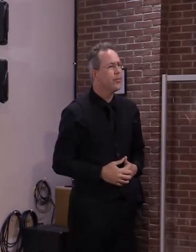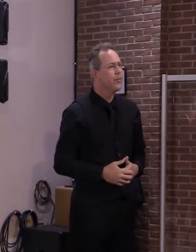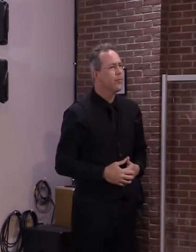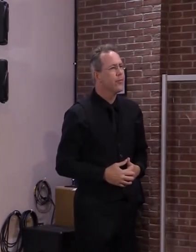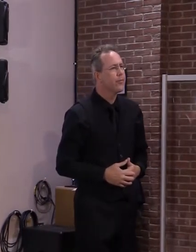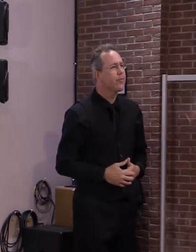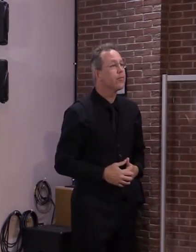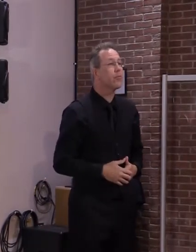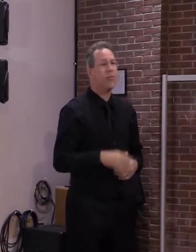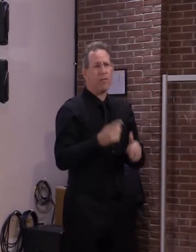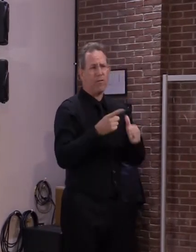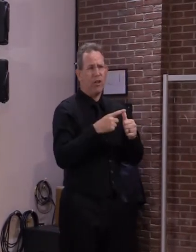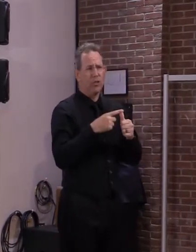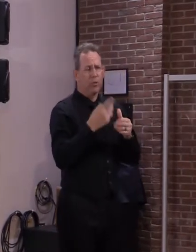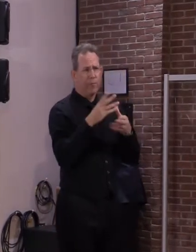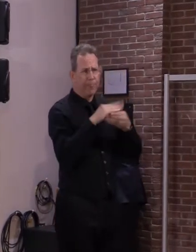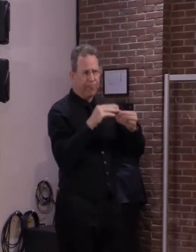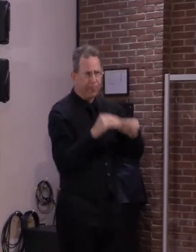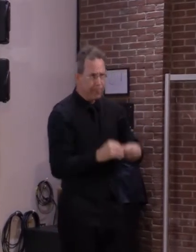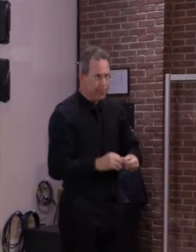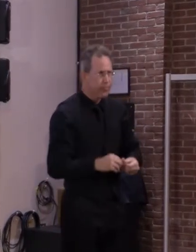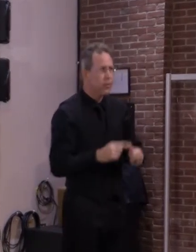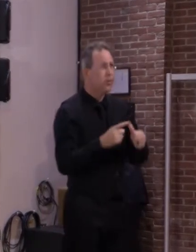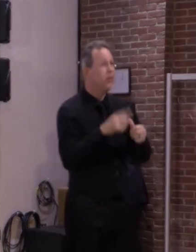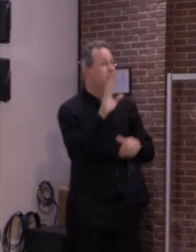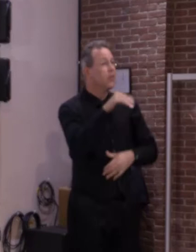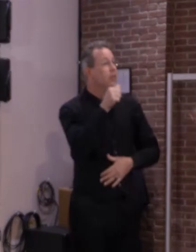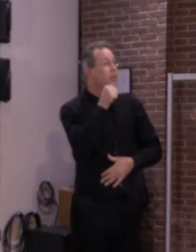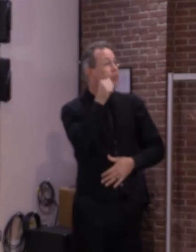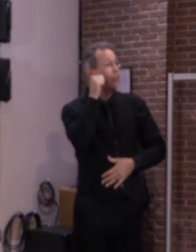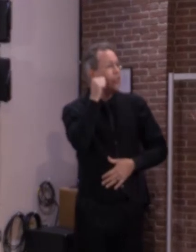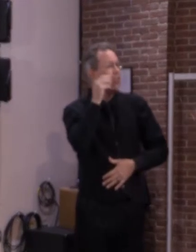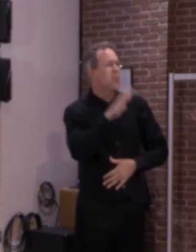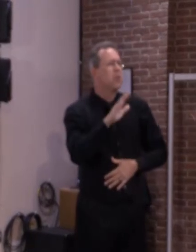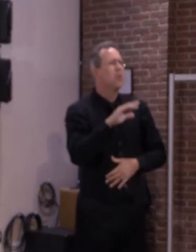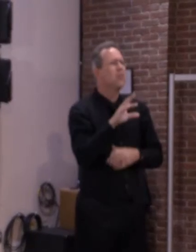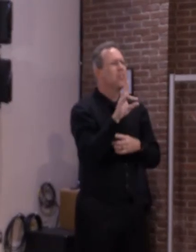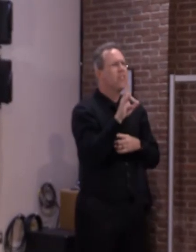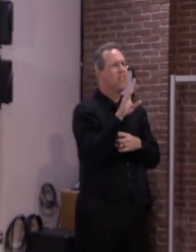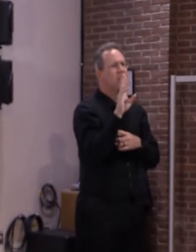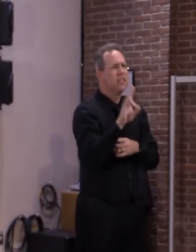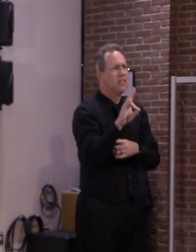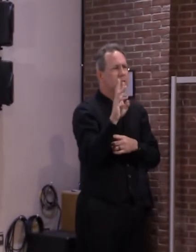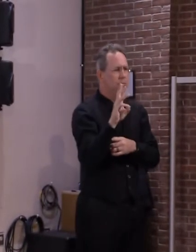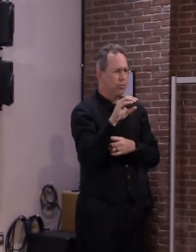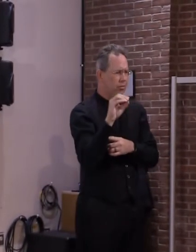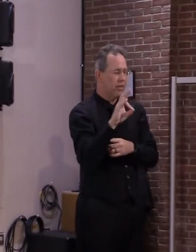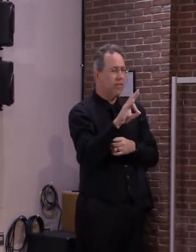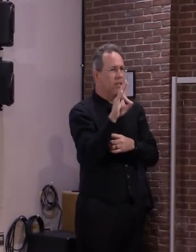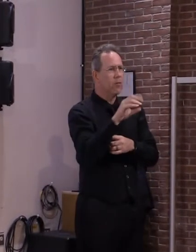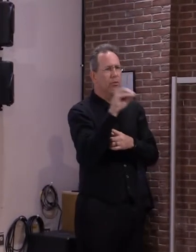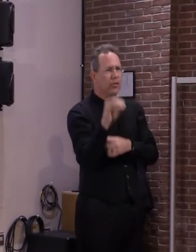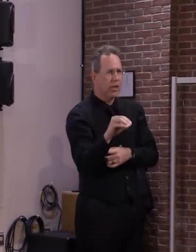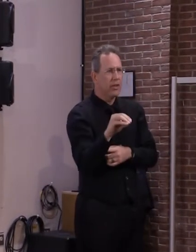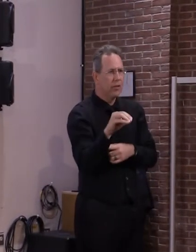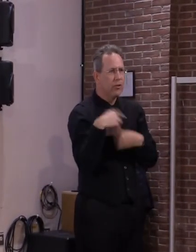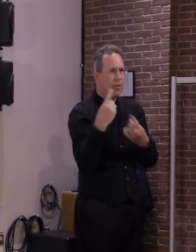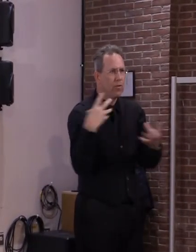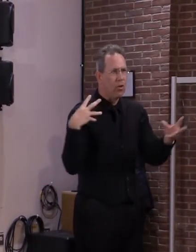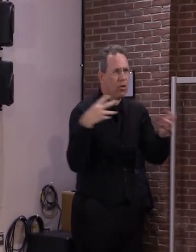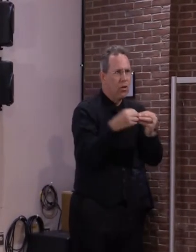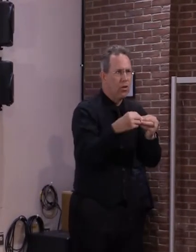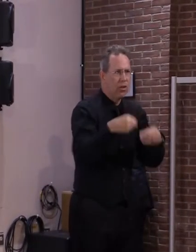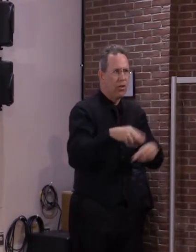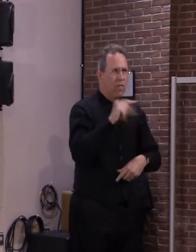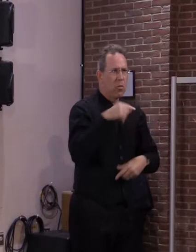First, as of yesterday, about 77% of those 12 and over have received at